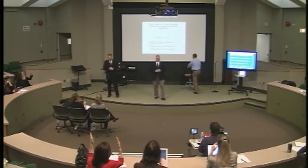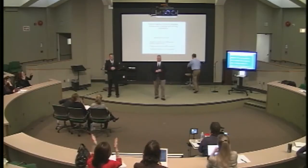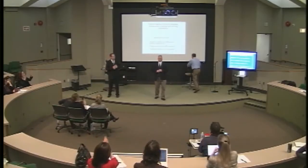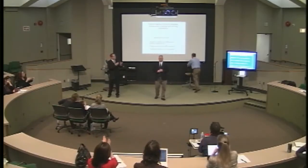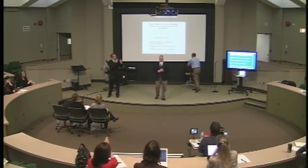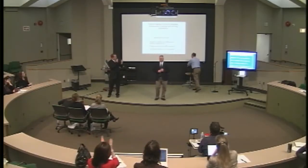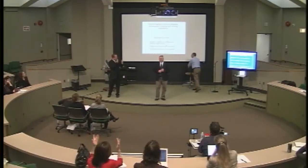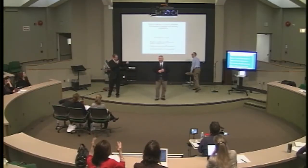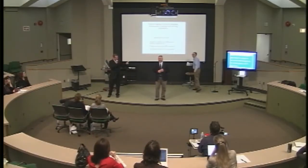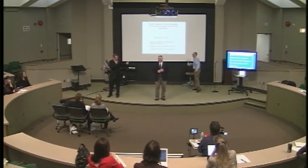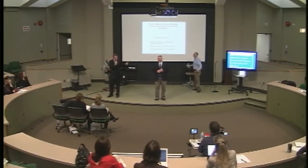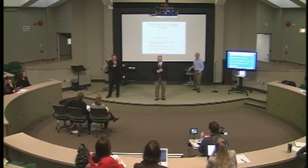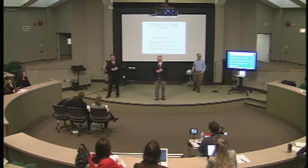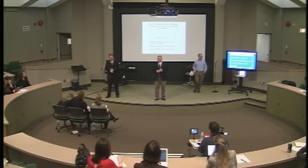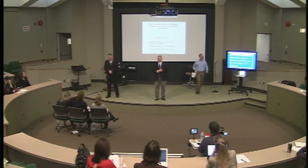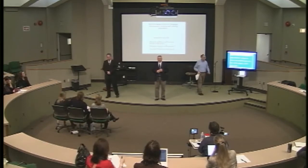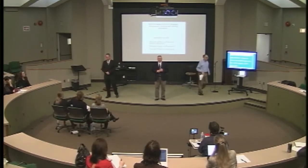Thank you very much.